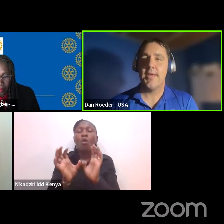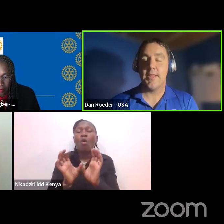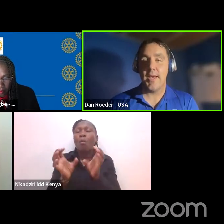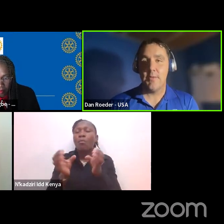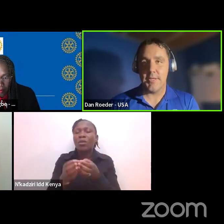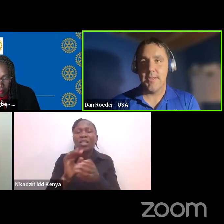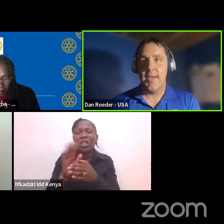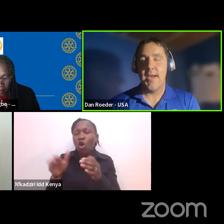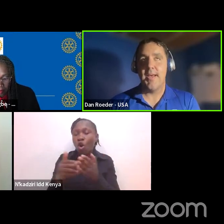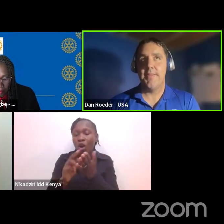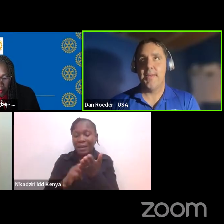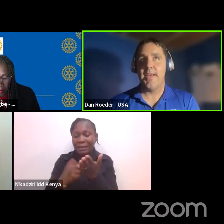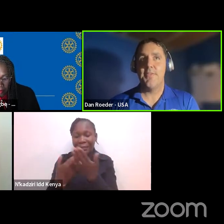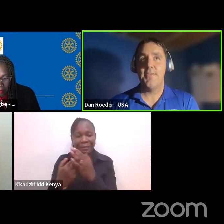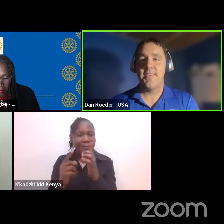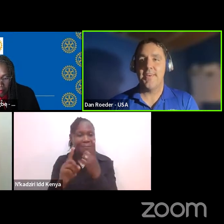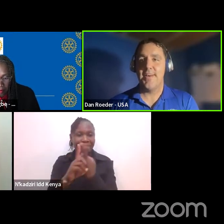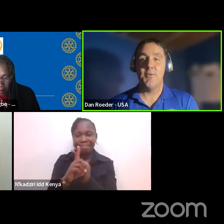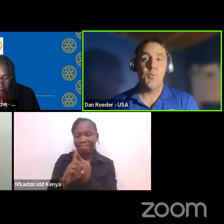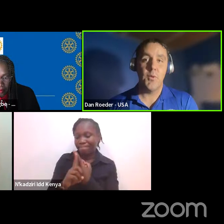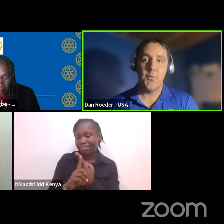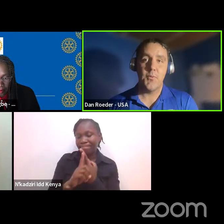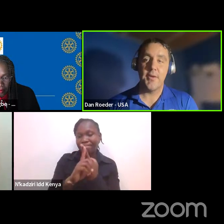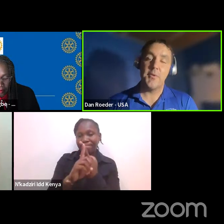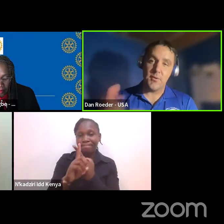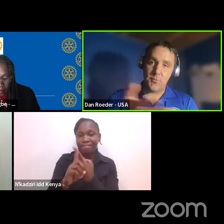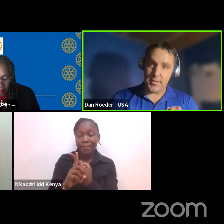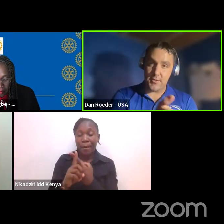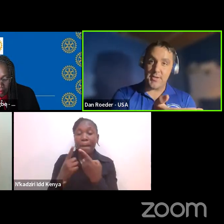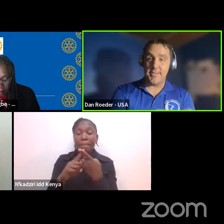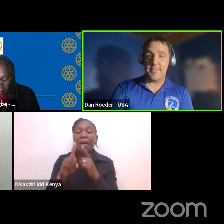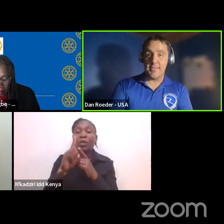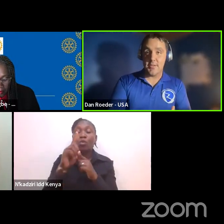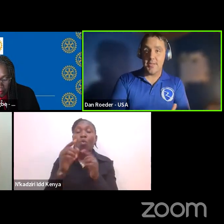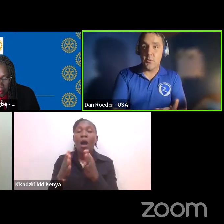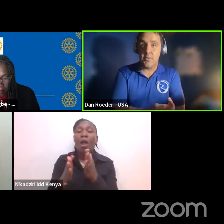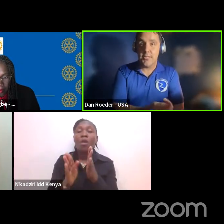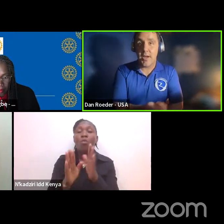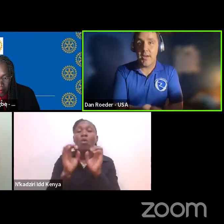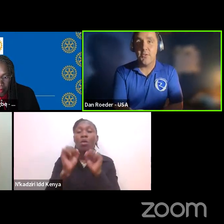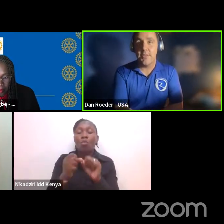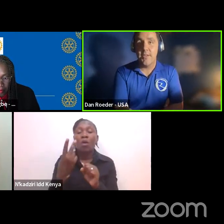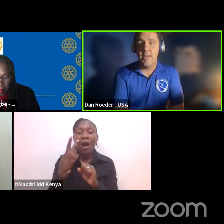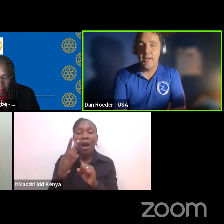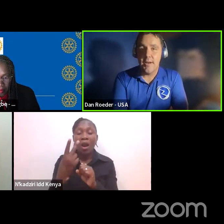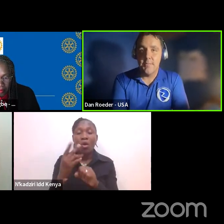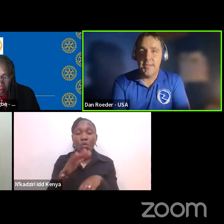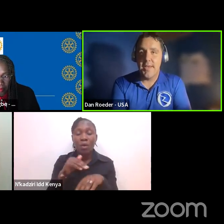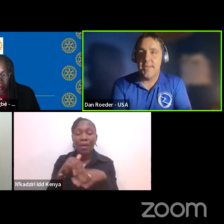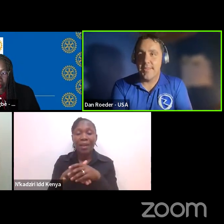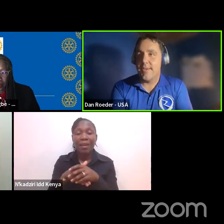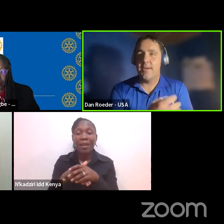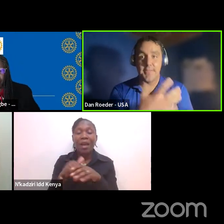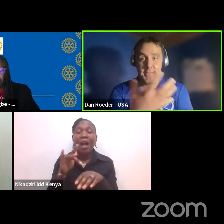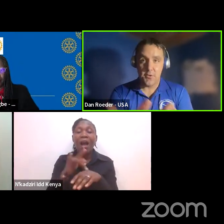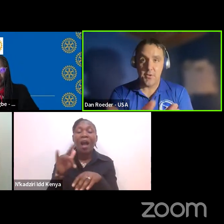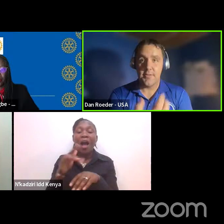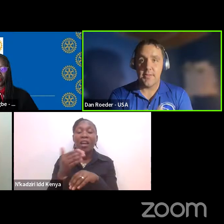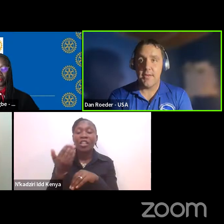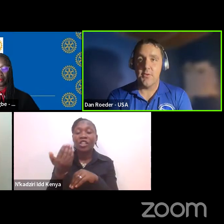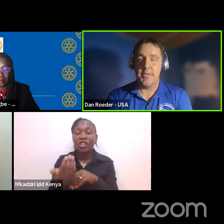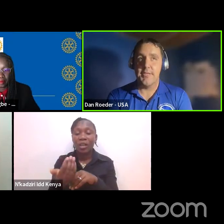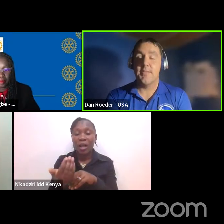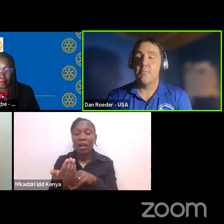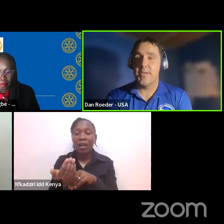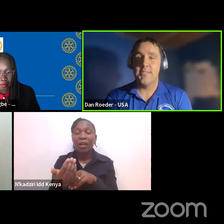look at that alignment. And then I think one way that we can really look at this in early childhood and the